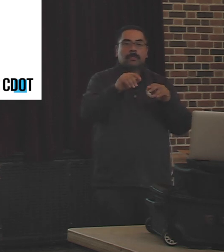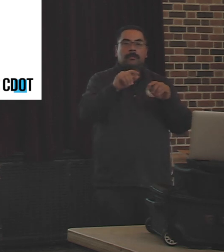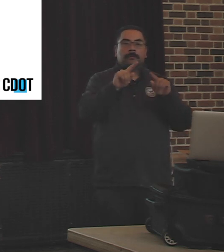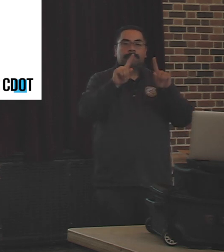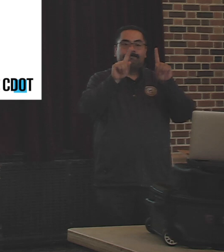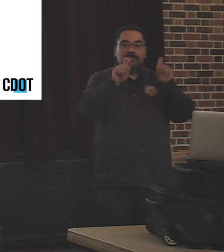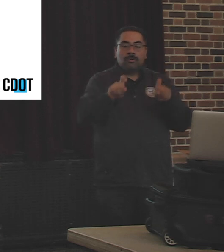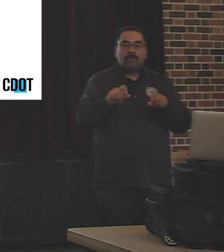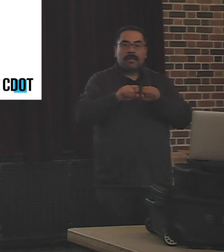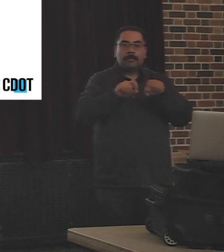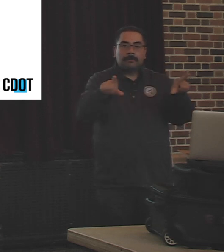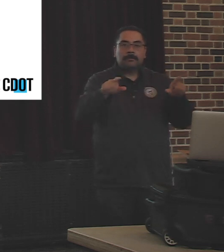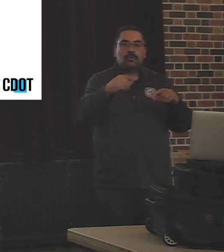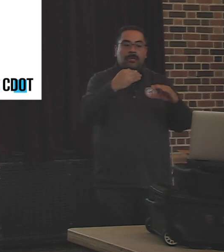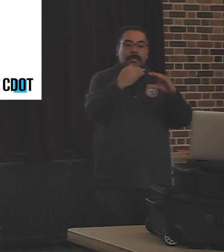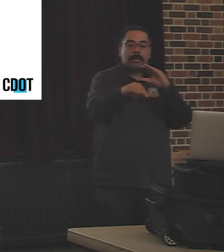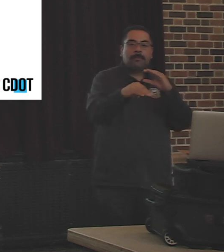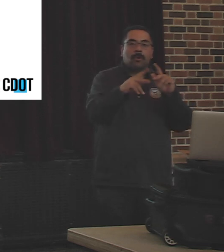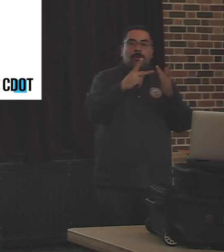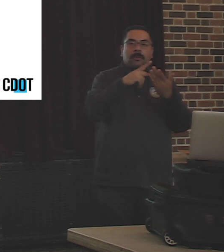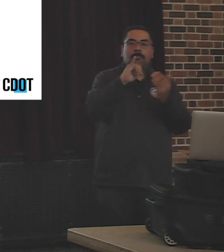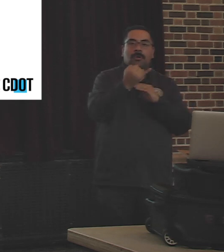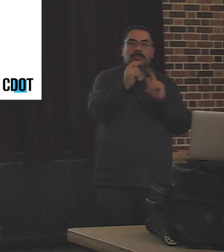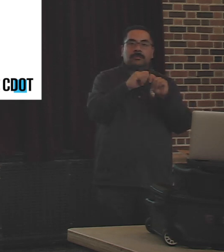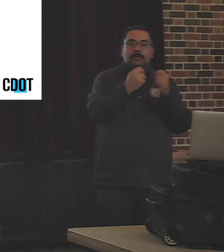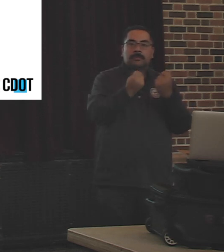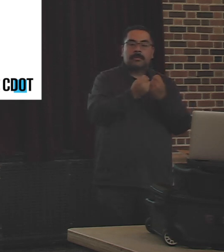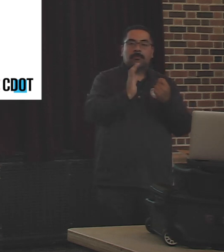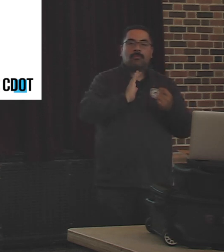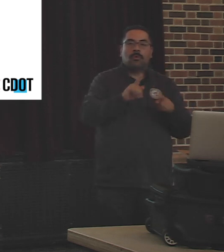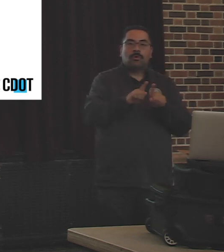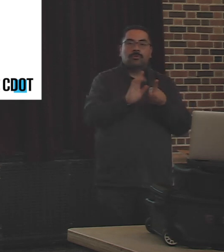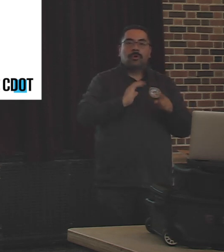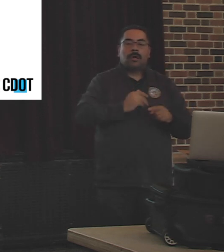project team, and then we can go to our website at